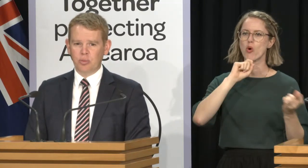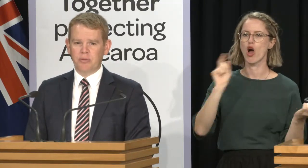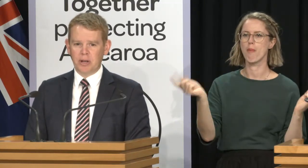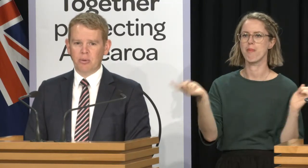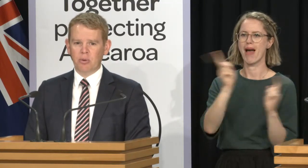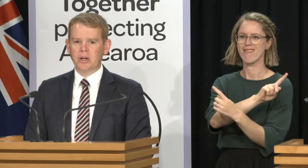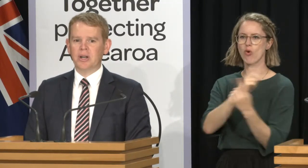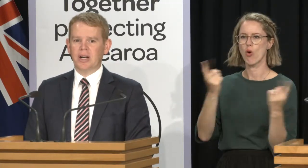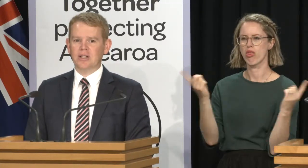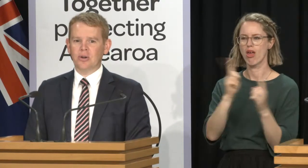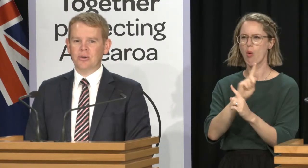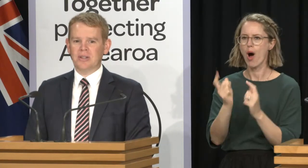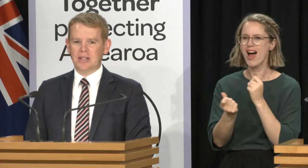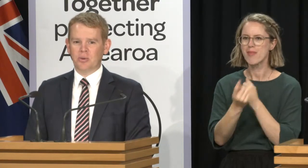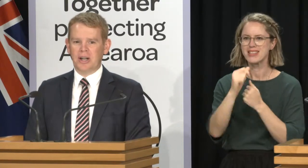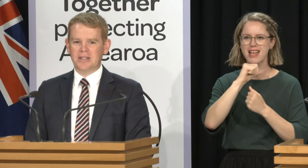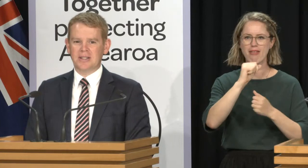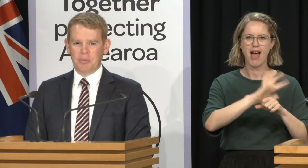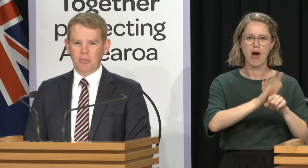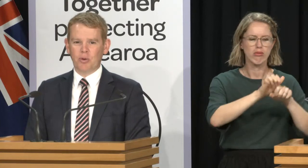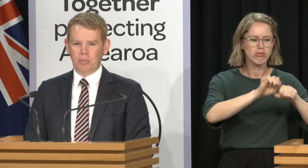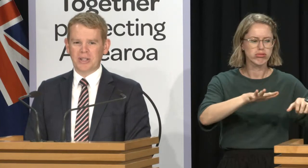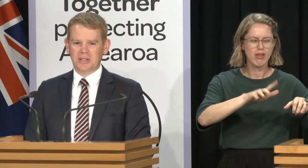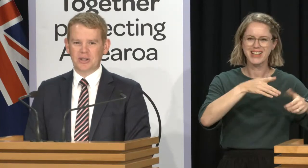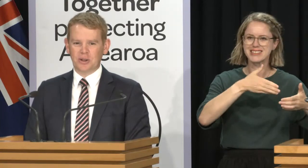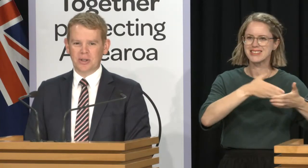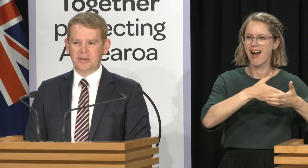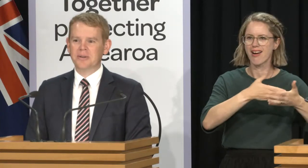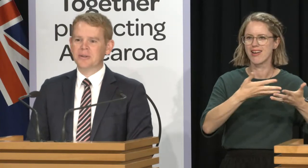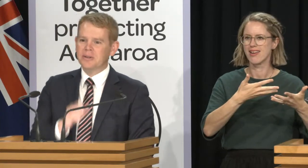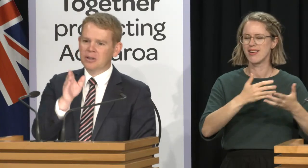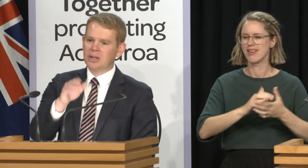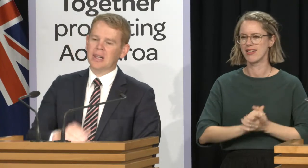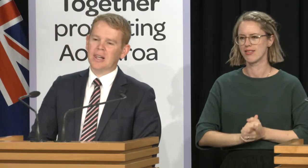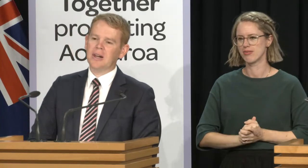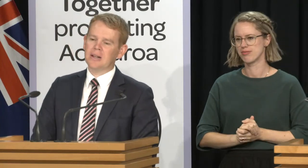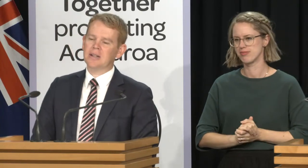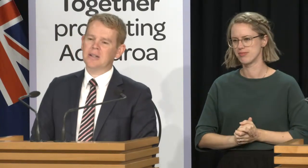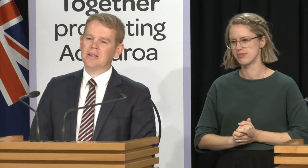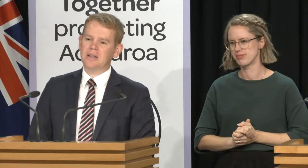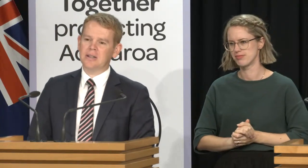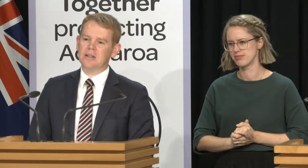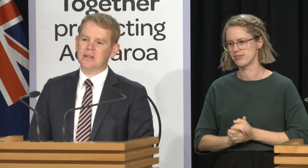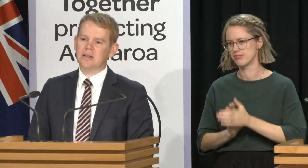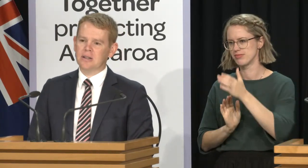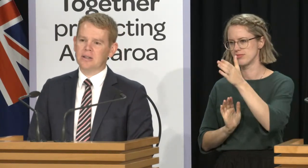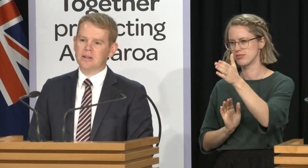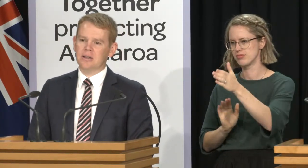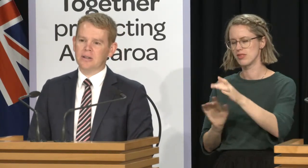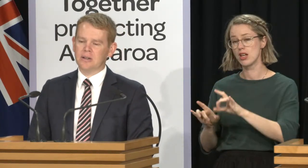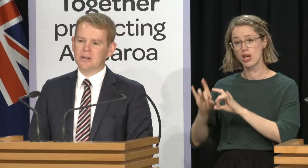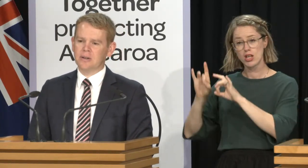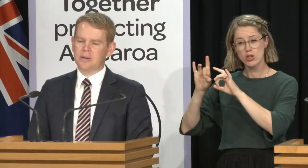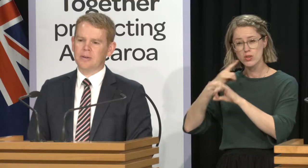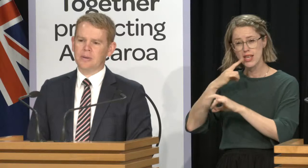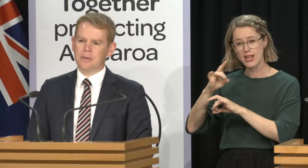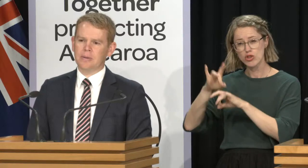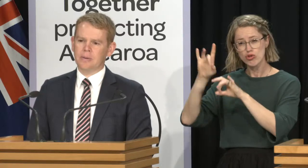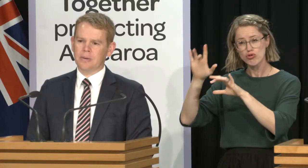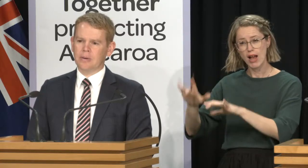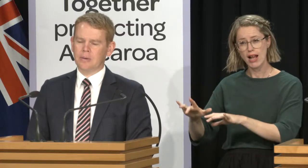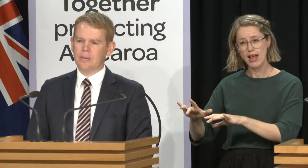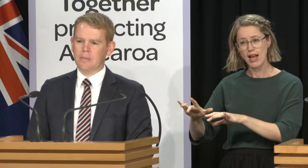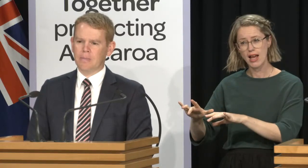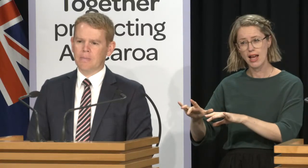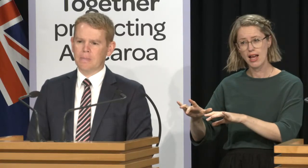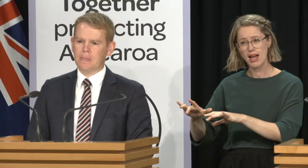larger group of people. And so that's what adds a bit more complexity to it. So what you're saying here is that Australia's actions on previous closures